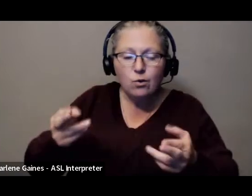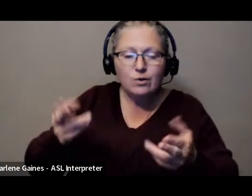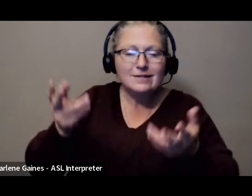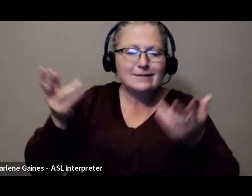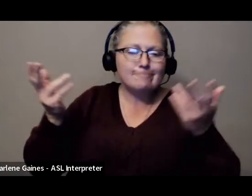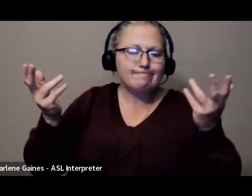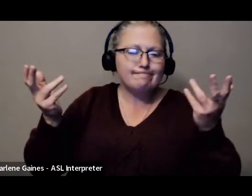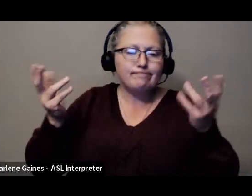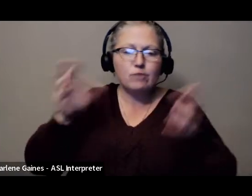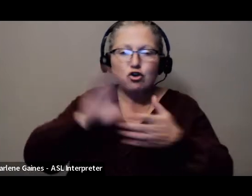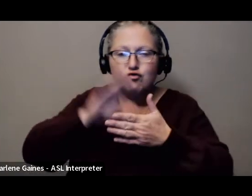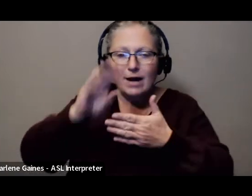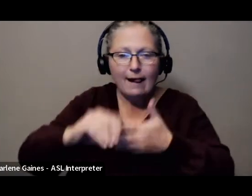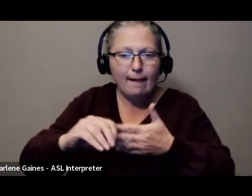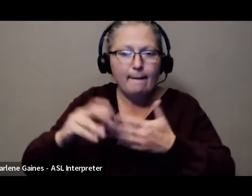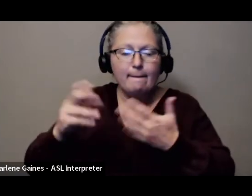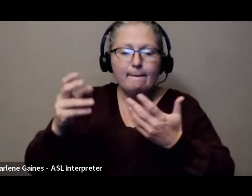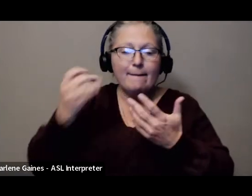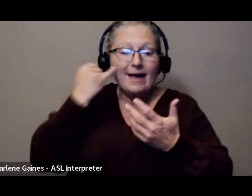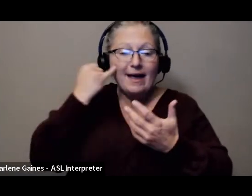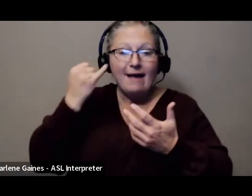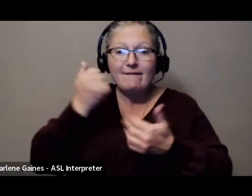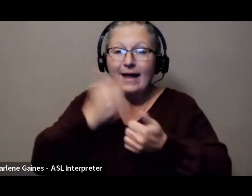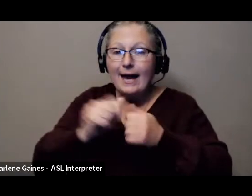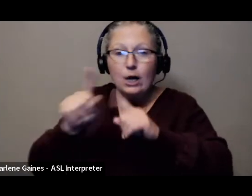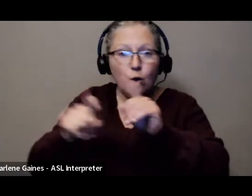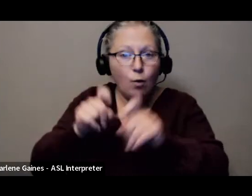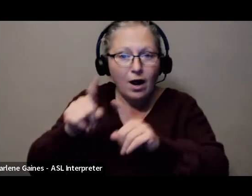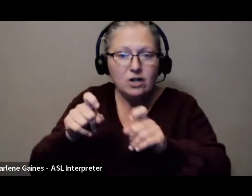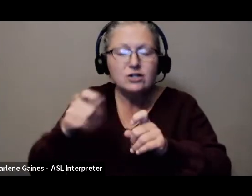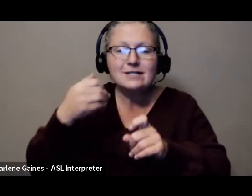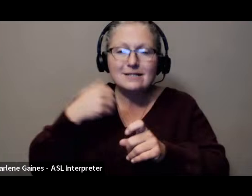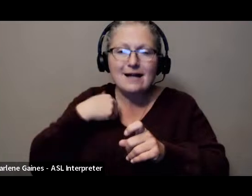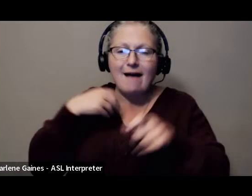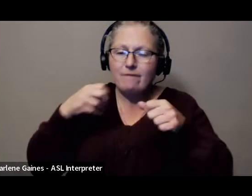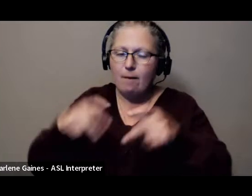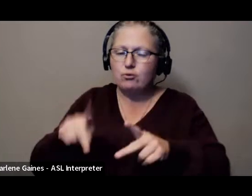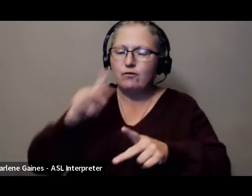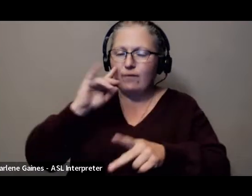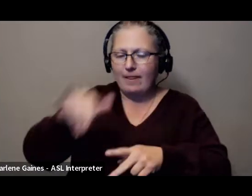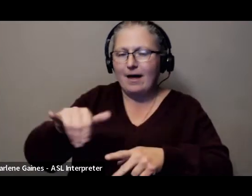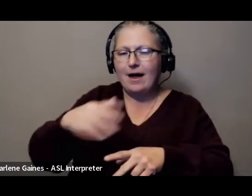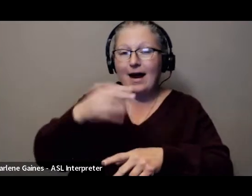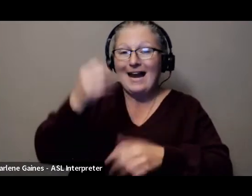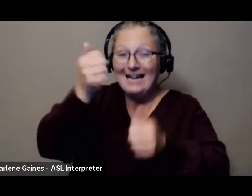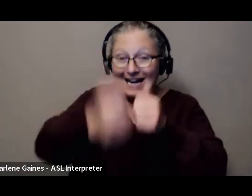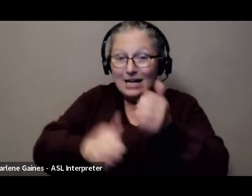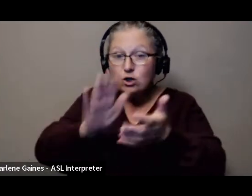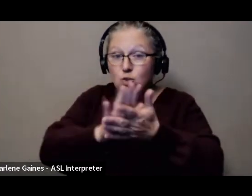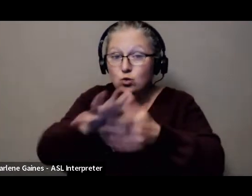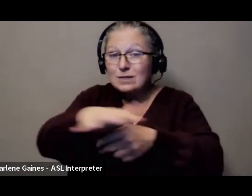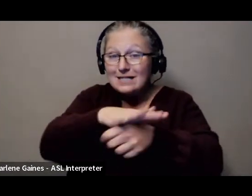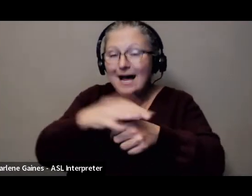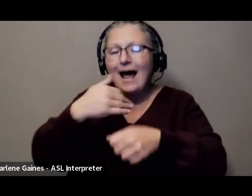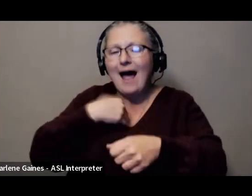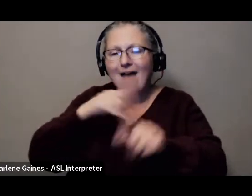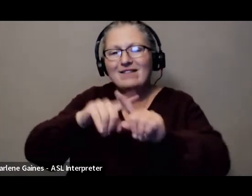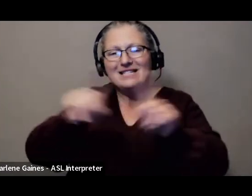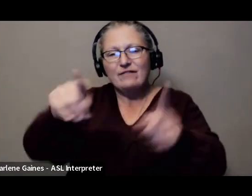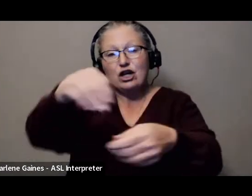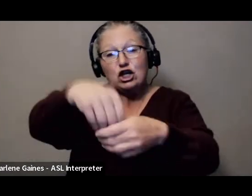for curriculum, if they have questions. So there's those opportunities. And then at each school site also has different